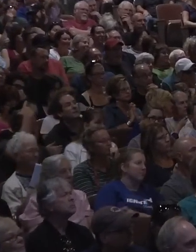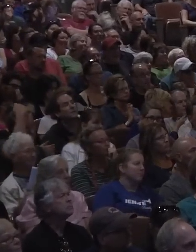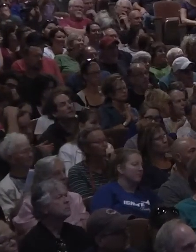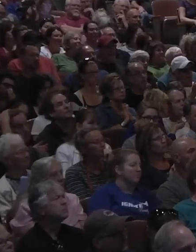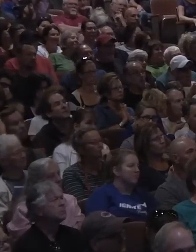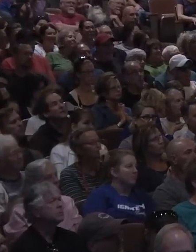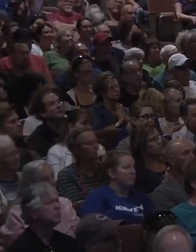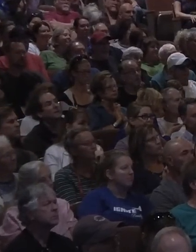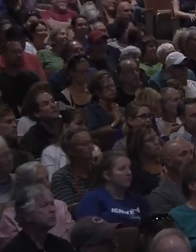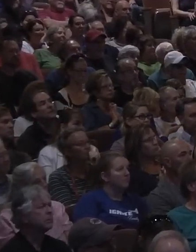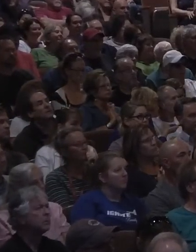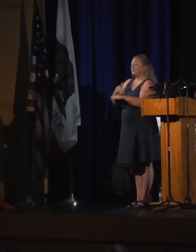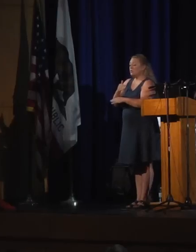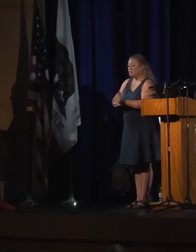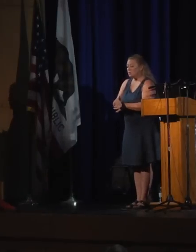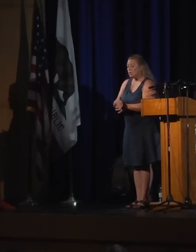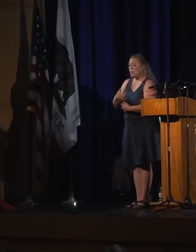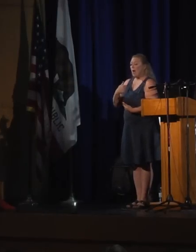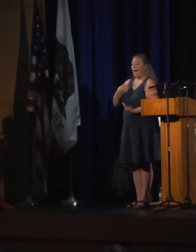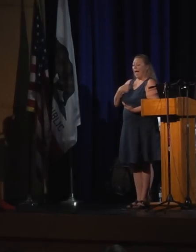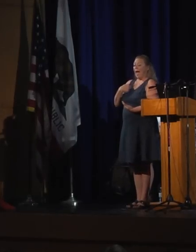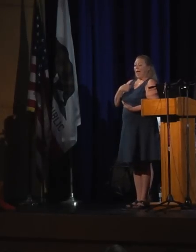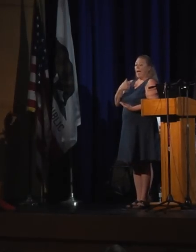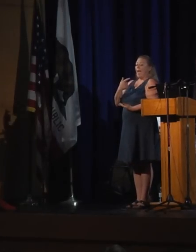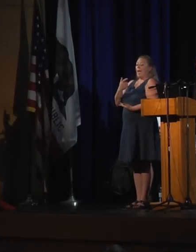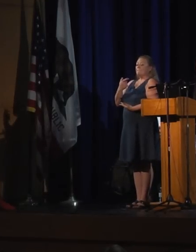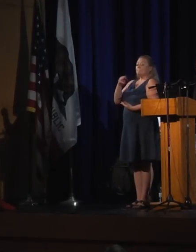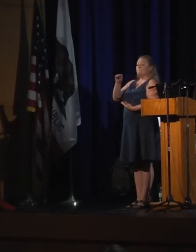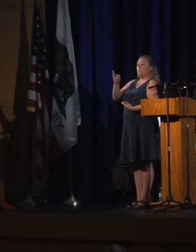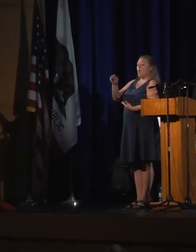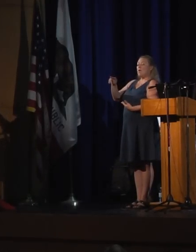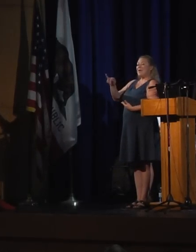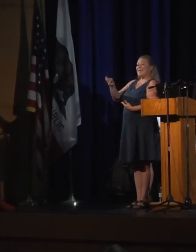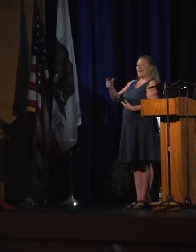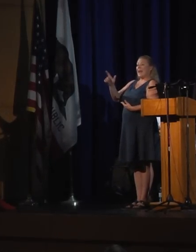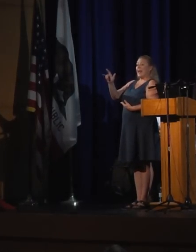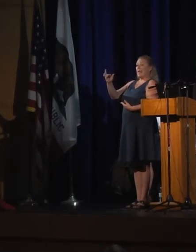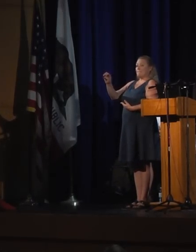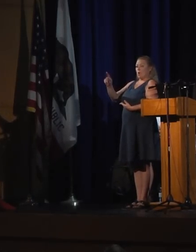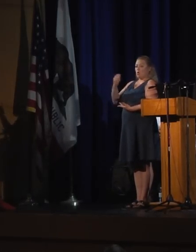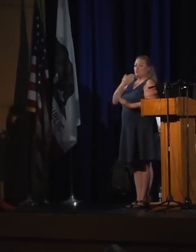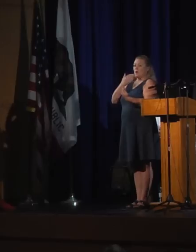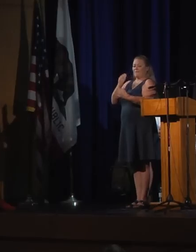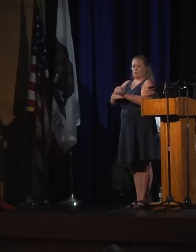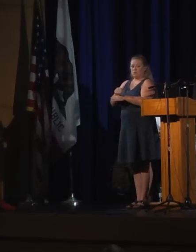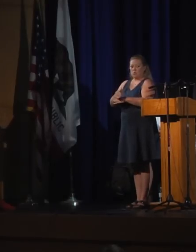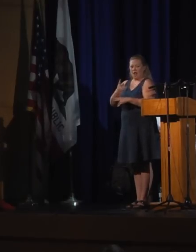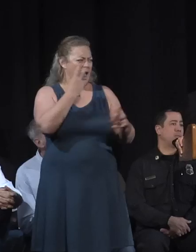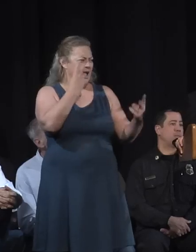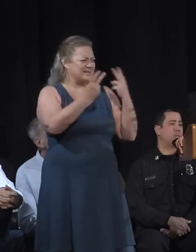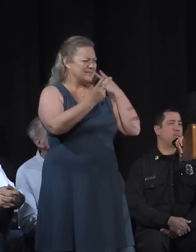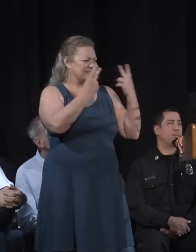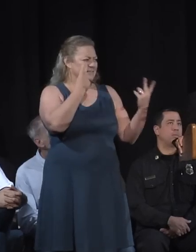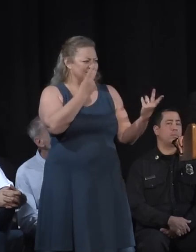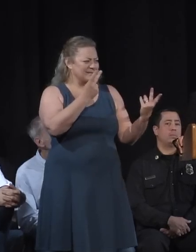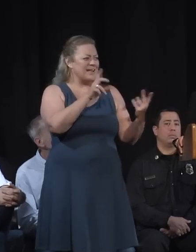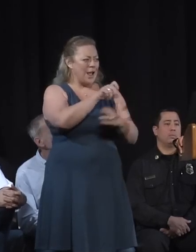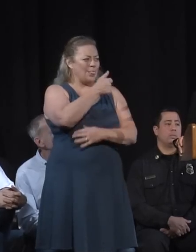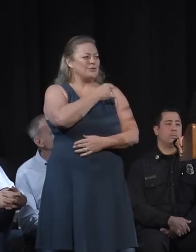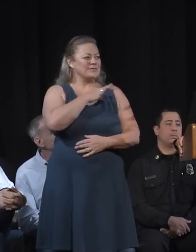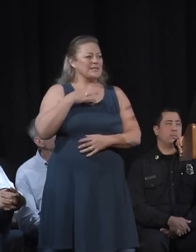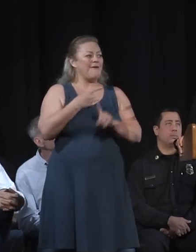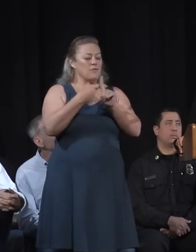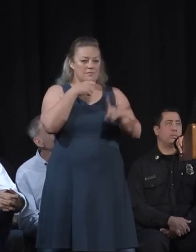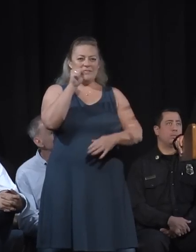Good afternoon. Assemblymember Monique Limon. Good afternoon. And see colleagues here from Santa Paula. I want to recognize that